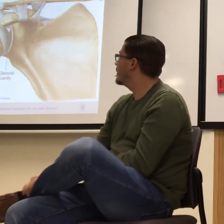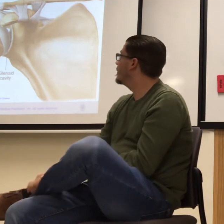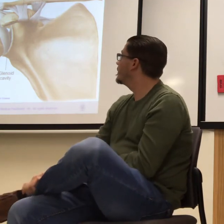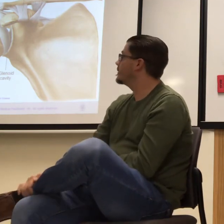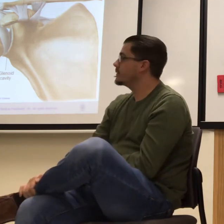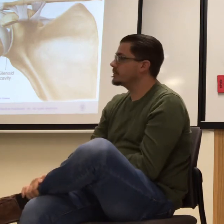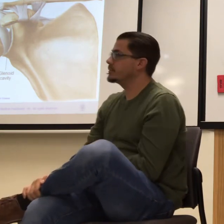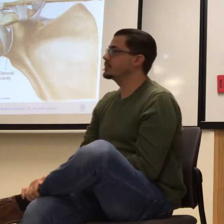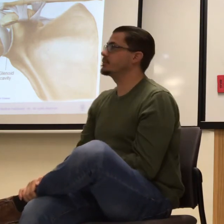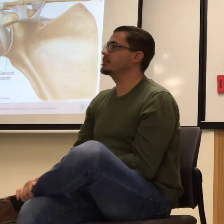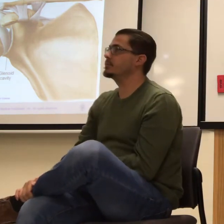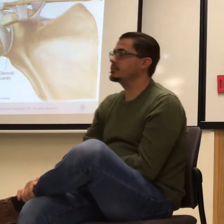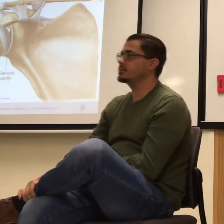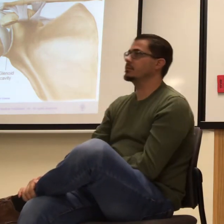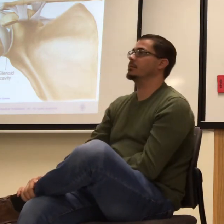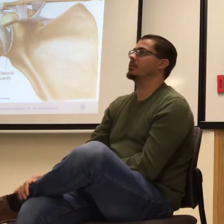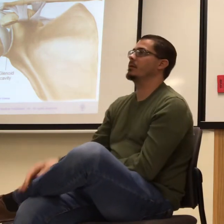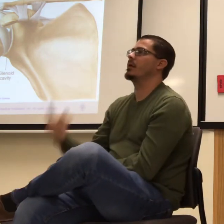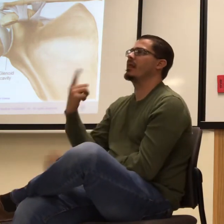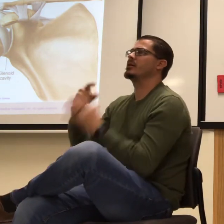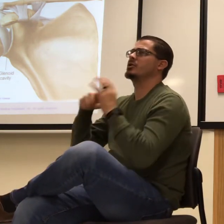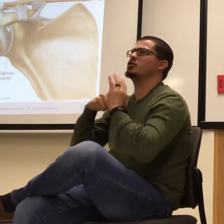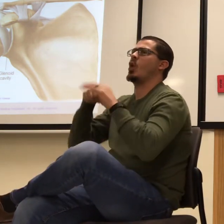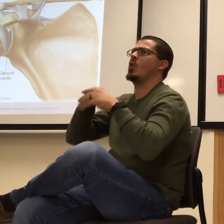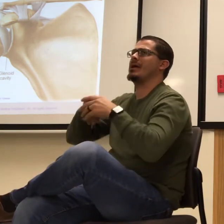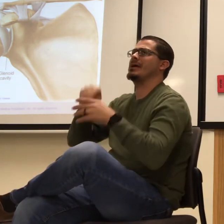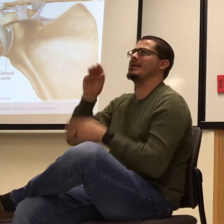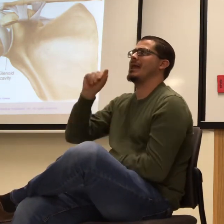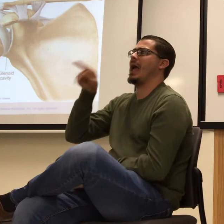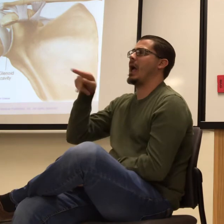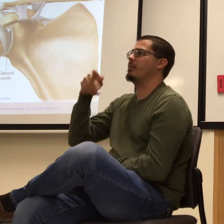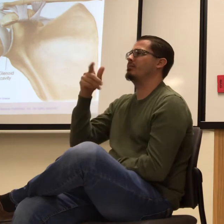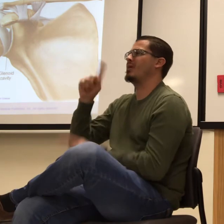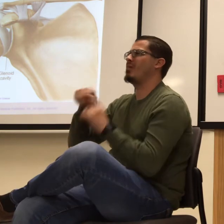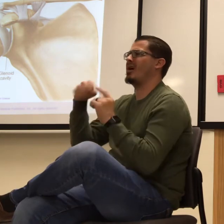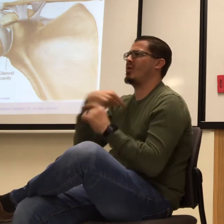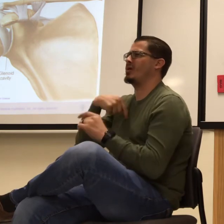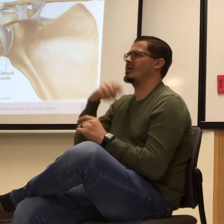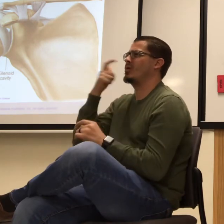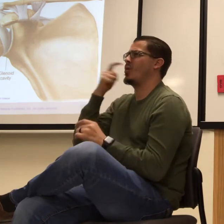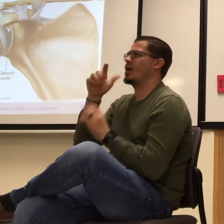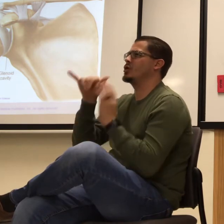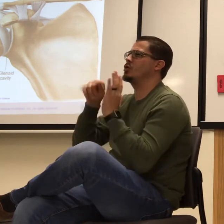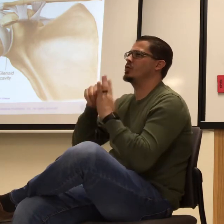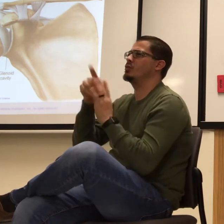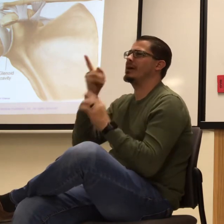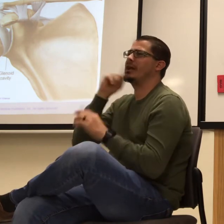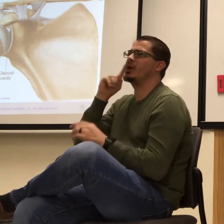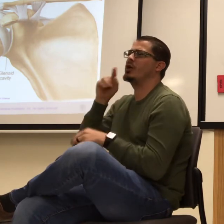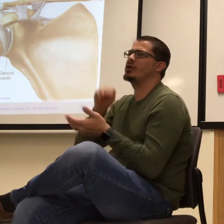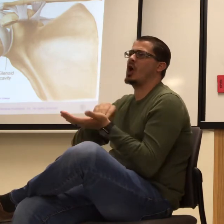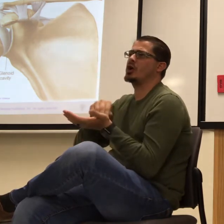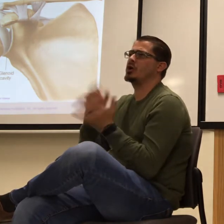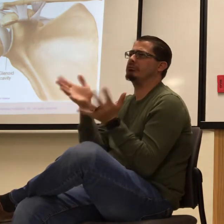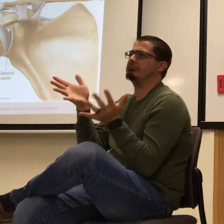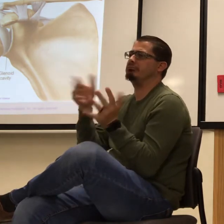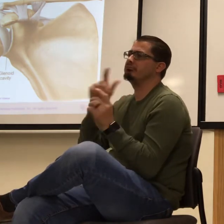This is illustrated in the app, but we're going to watch a YouTube clip of it and get to hear the doc talk over it. It's pretty